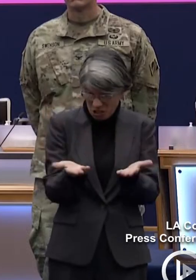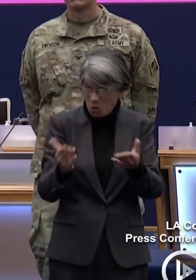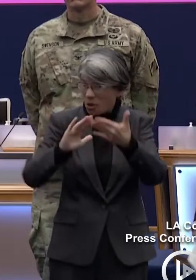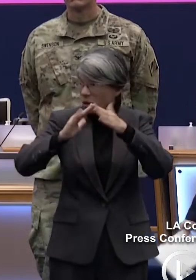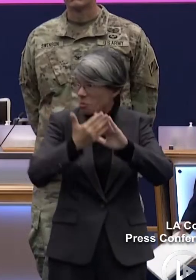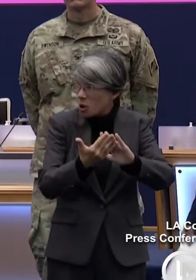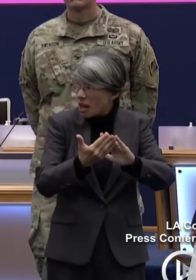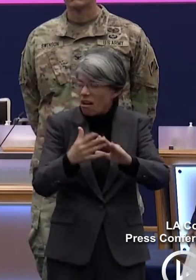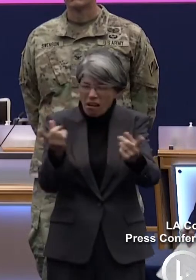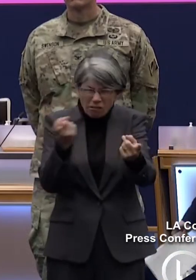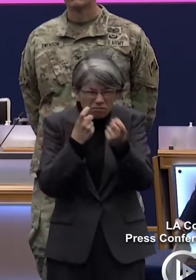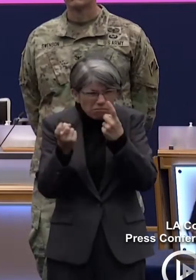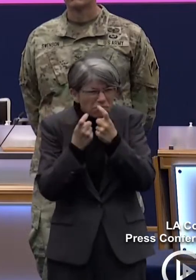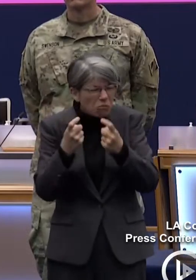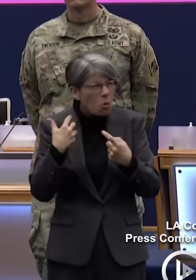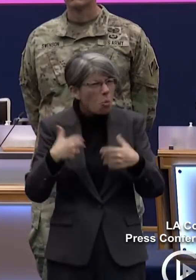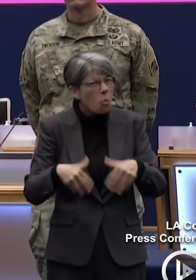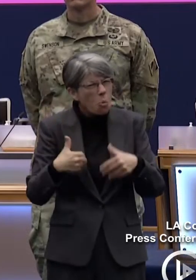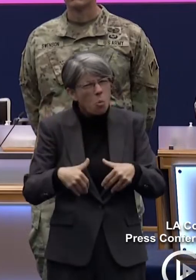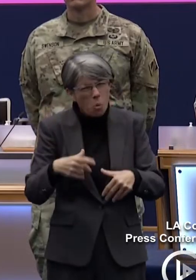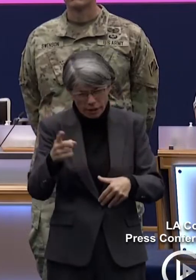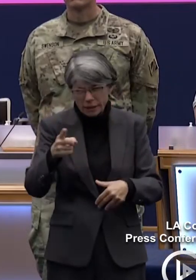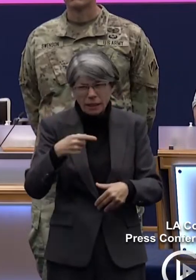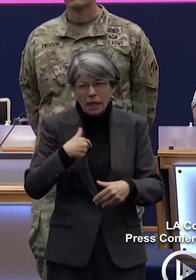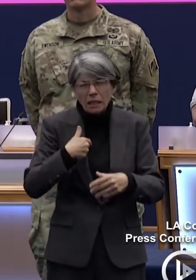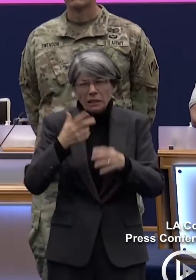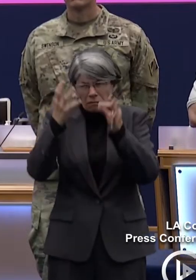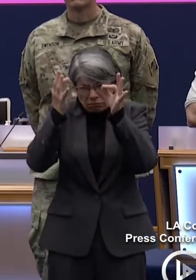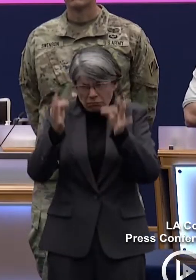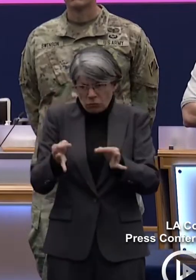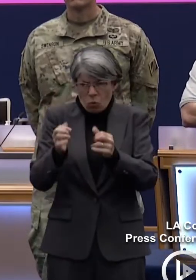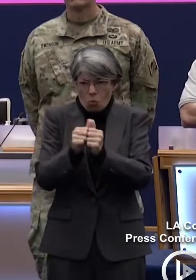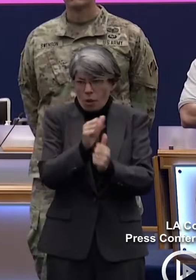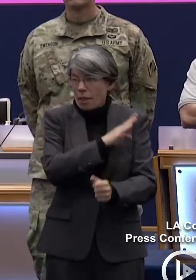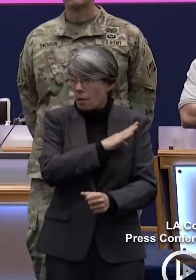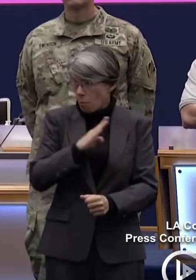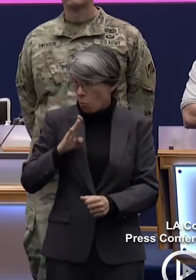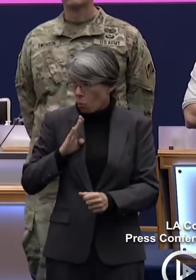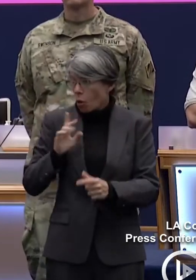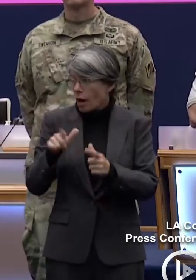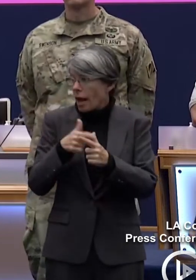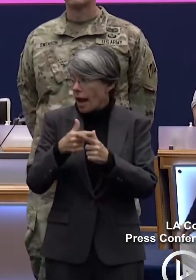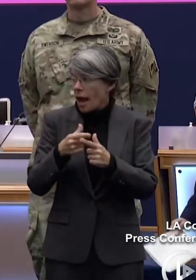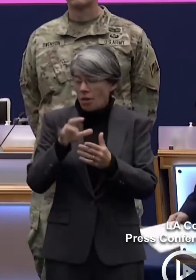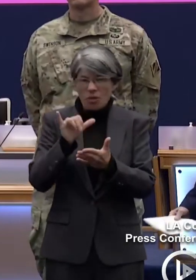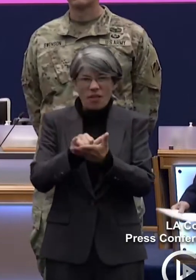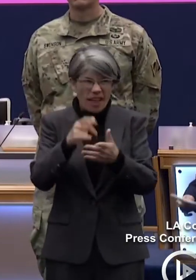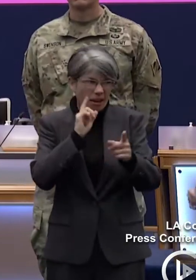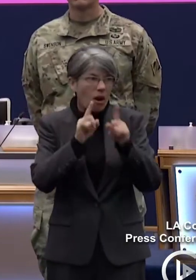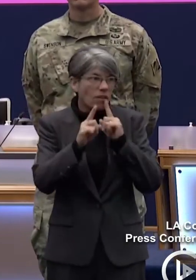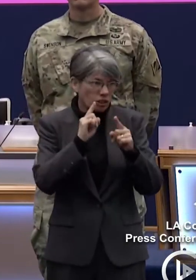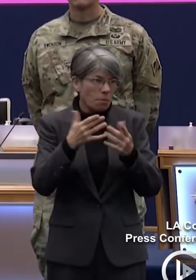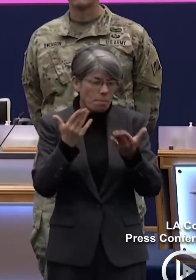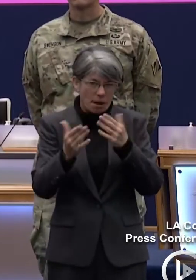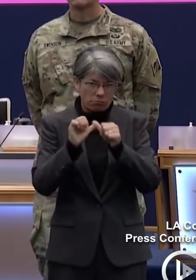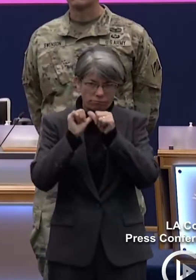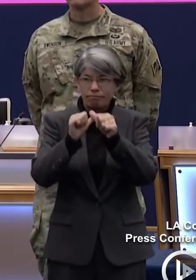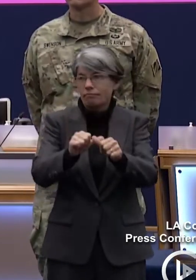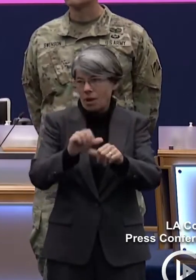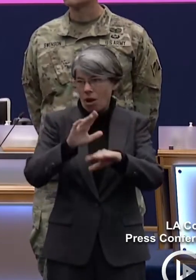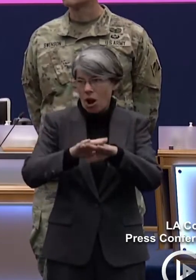the questions that are being asked, that is the discretion that exists with the board, and then that conversation may proceed on